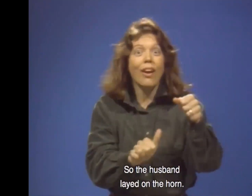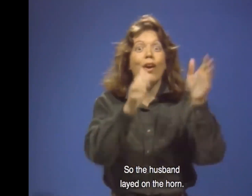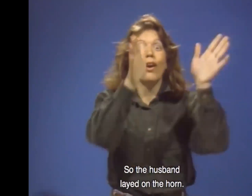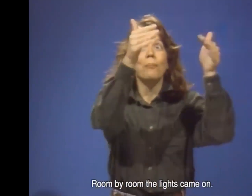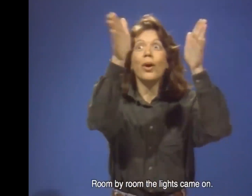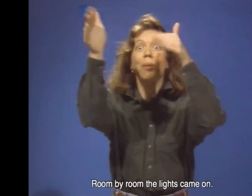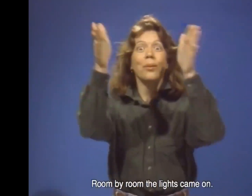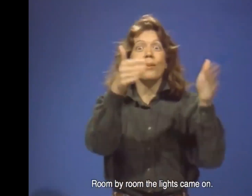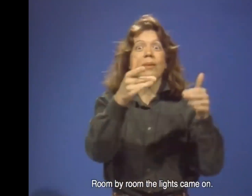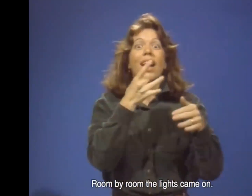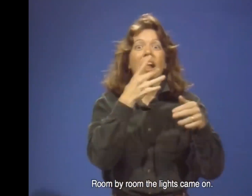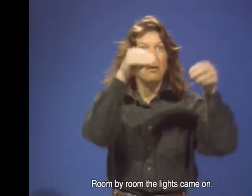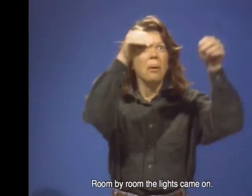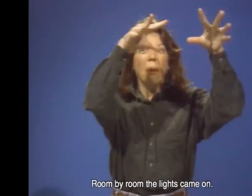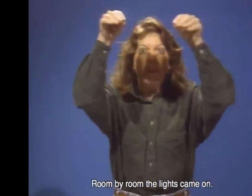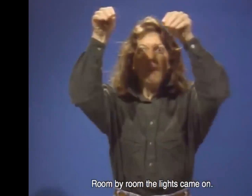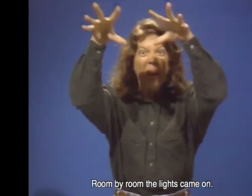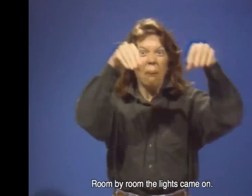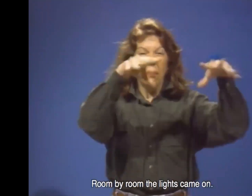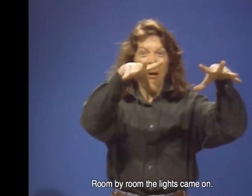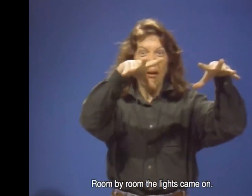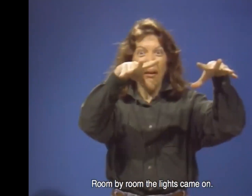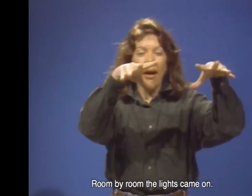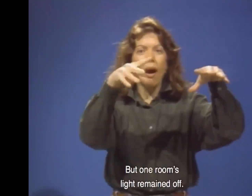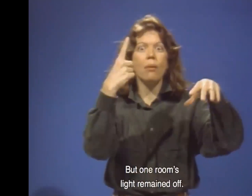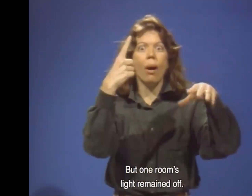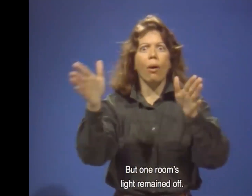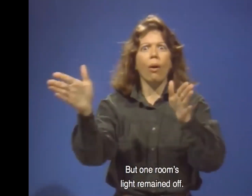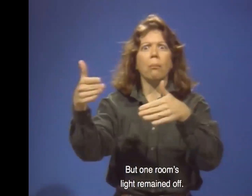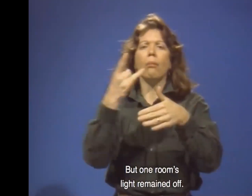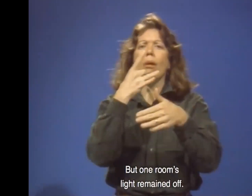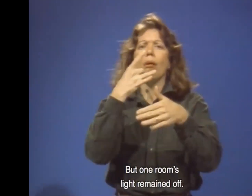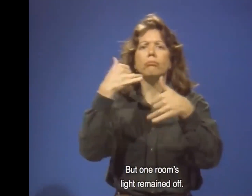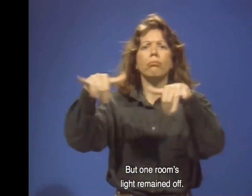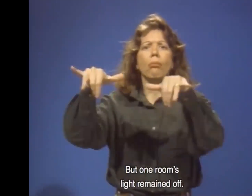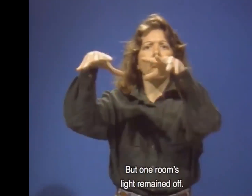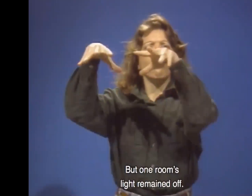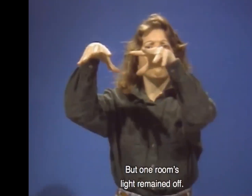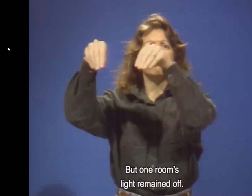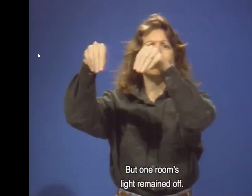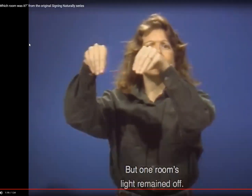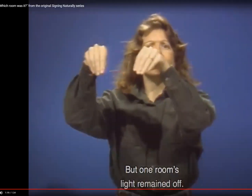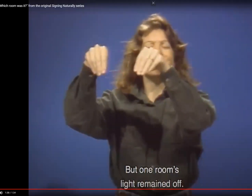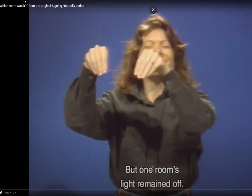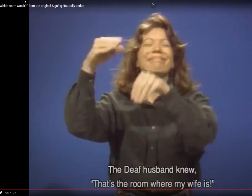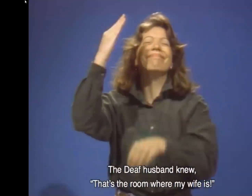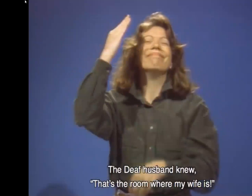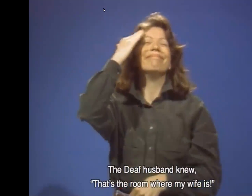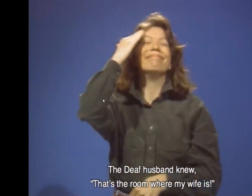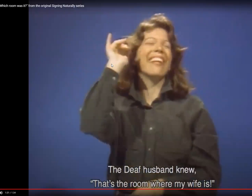horn, and room by room the lights came on. But one room's light was still off.